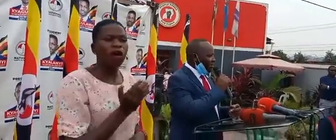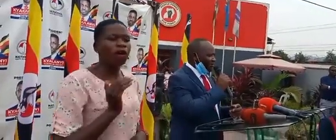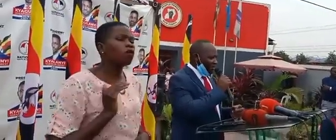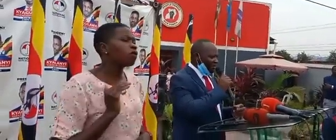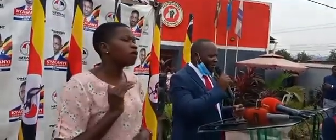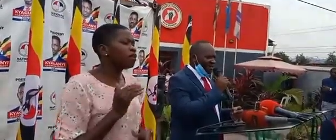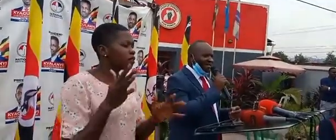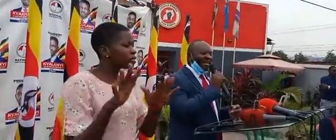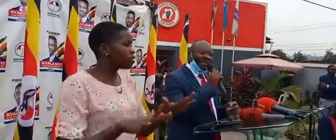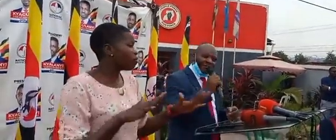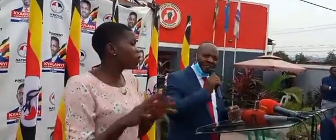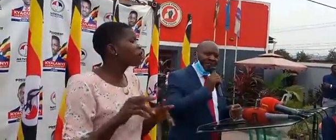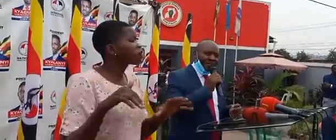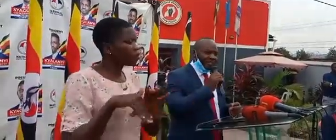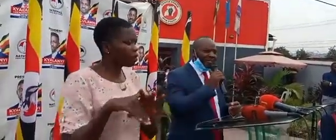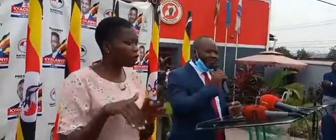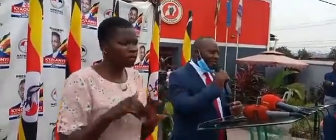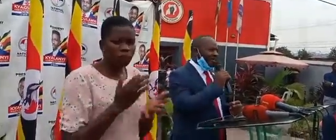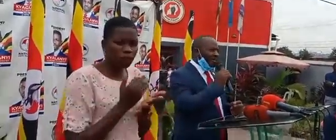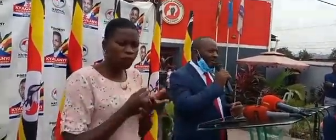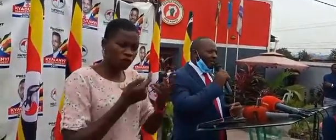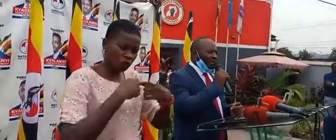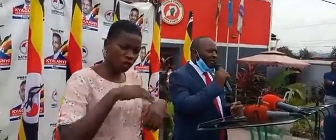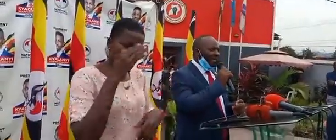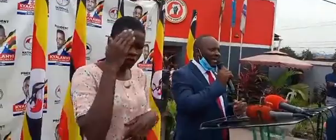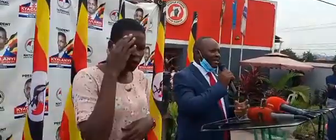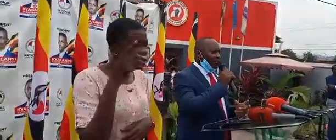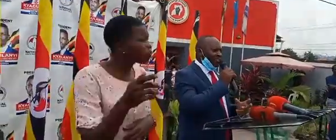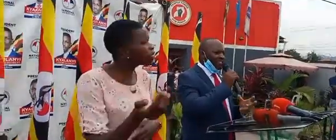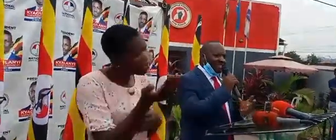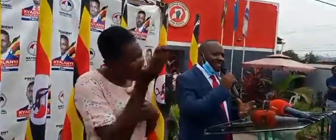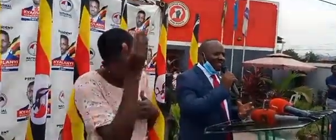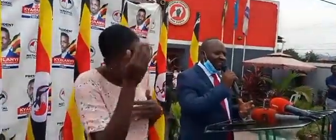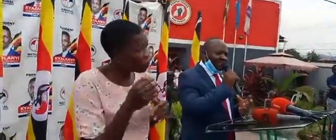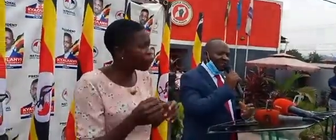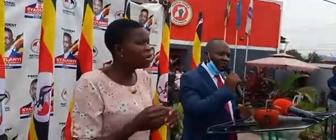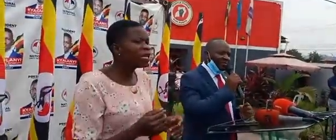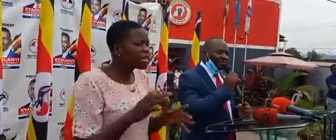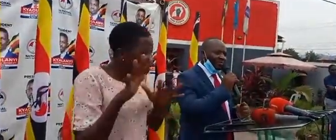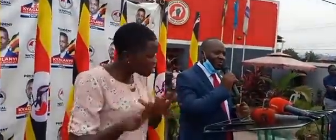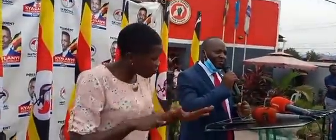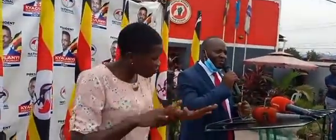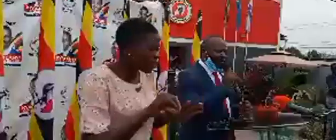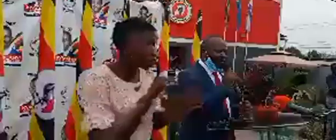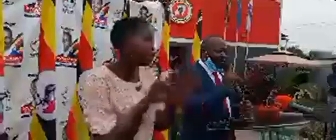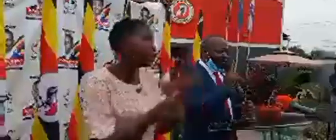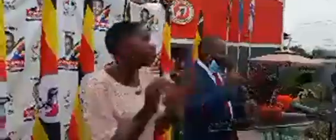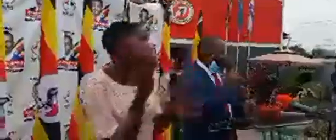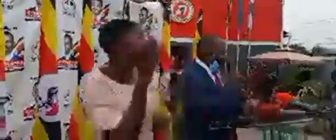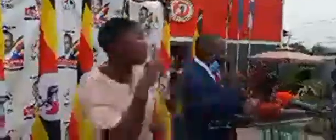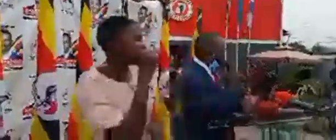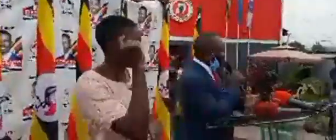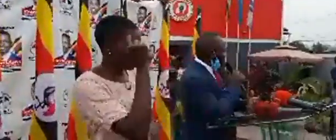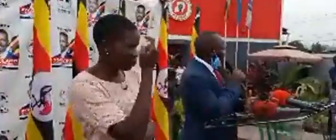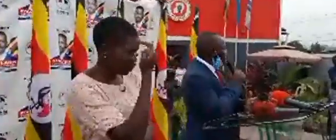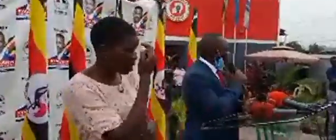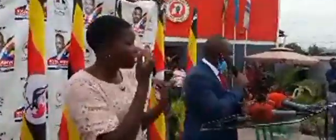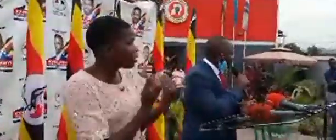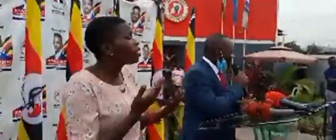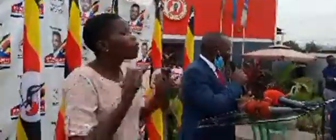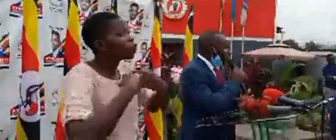we know for a fact that they are innocent colleagues suffering at the hands of a thirsty dictatorship. So we invite the